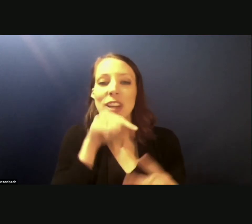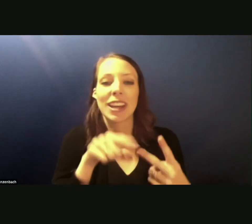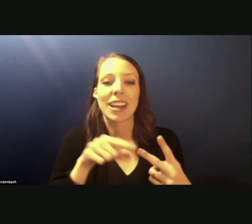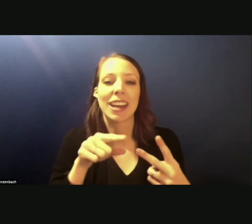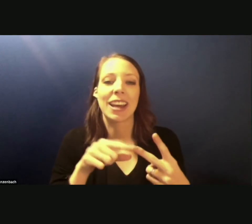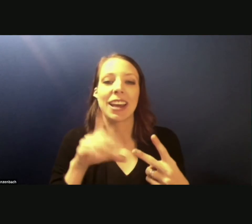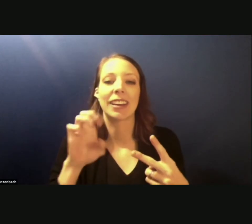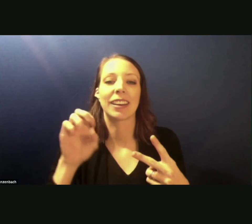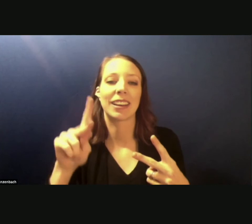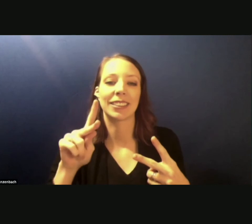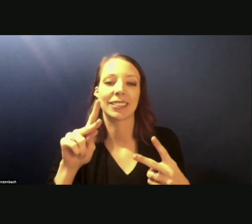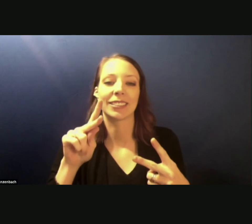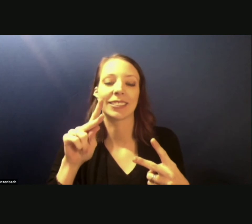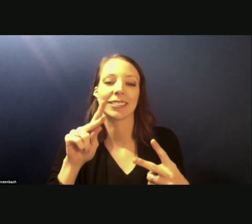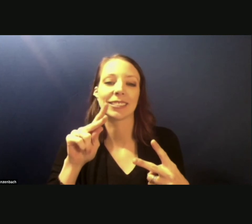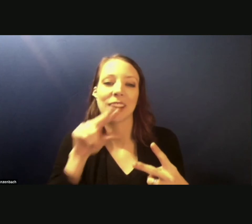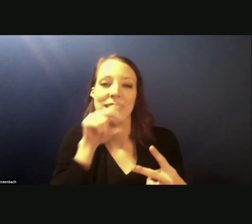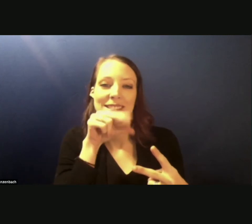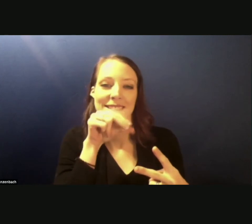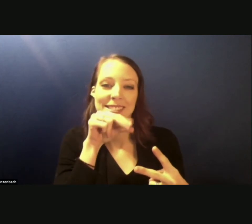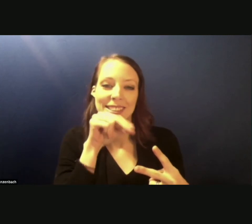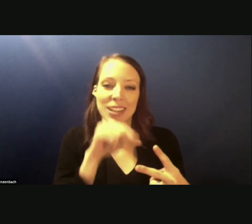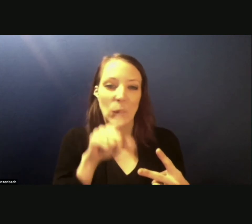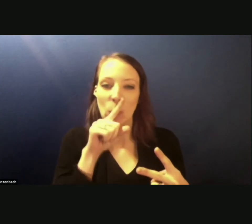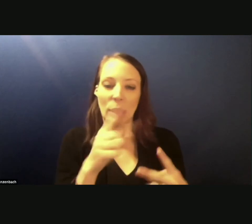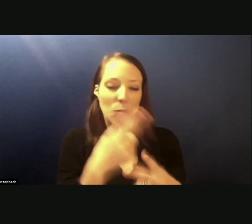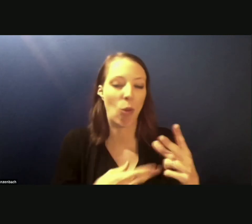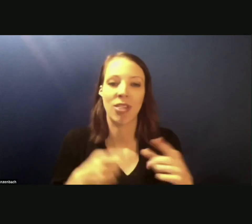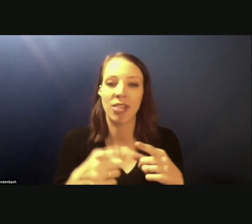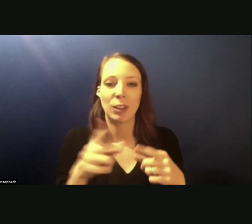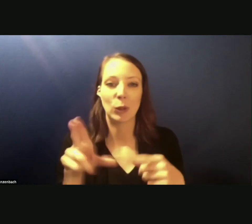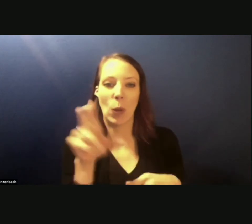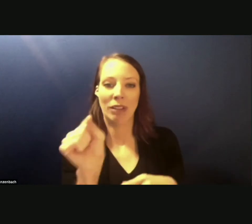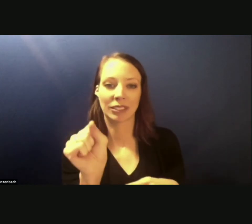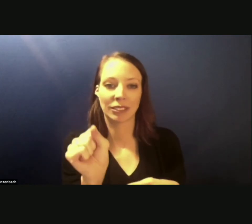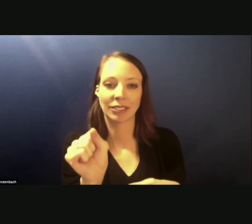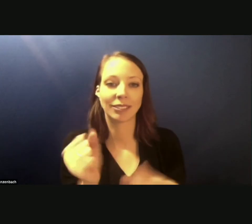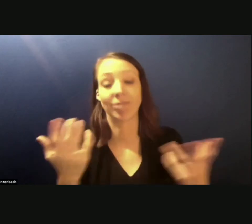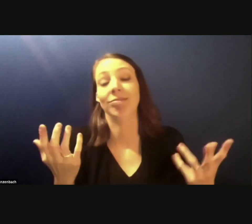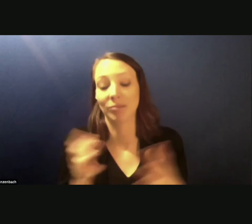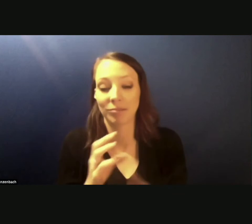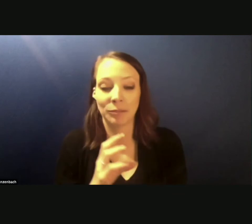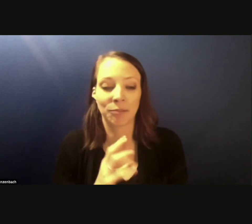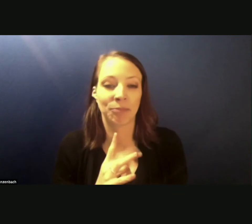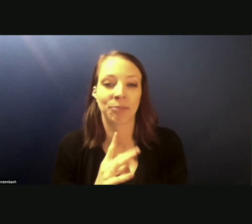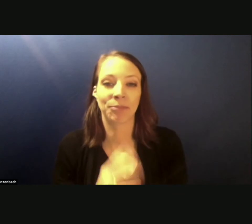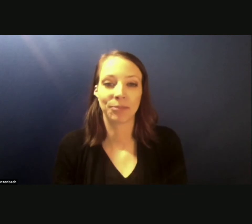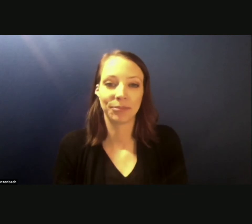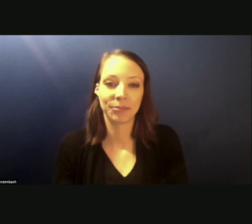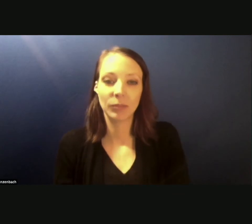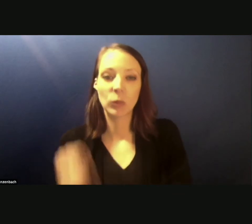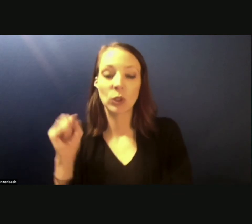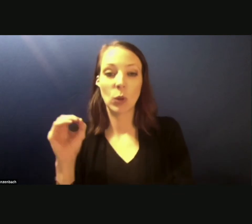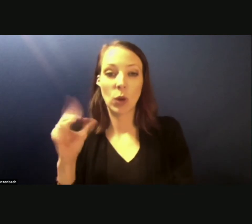So that was pretty cool. But they're all both native to the United States landmass. Hmm. So